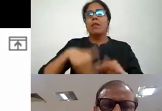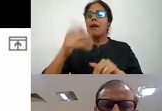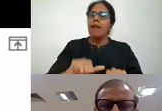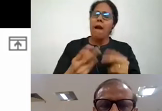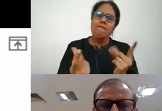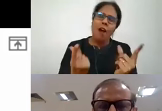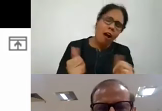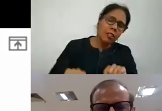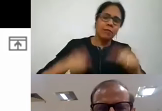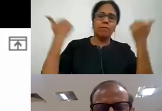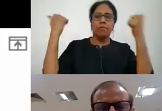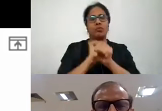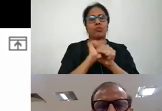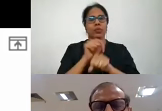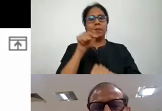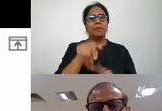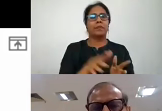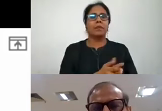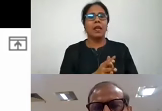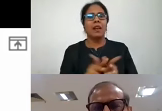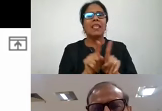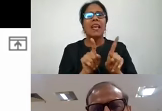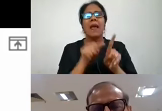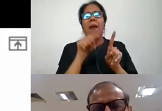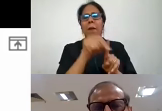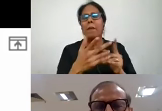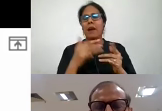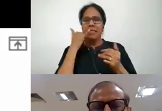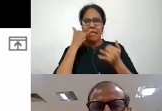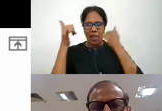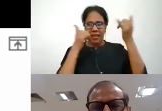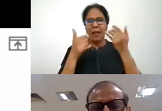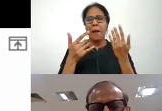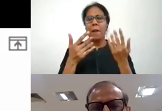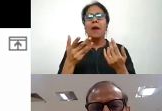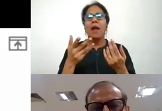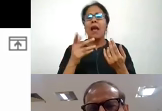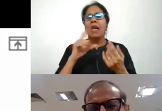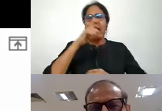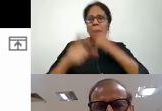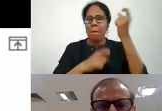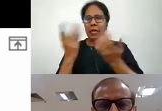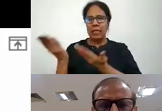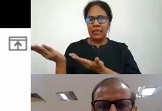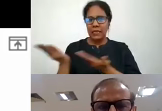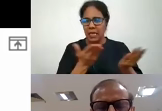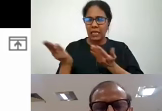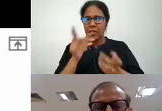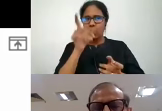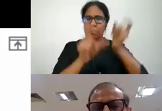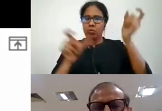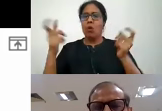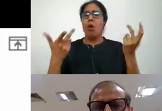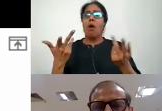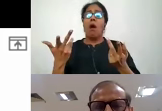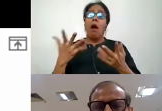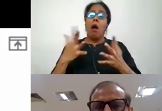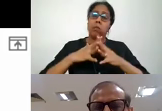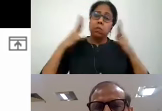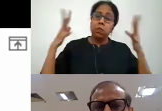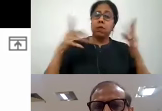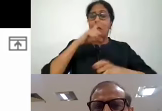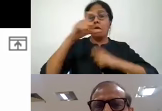Firstly, the possibility of vertical squeeze, because the telecom operators are today wholesale providers as well as retail providers. Therefore, there is a